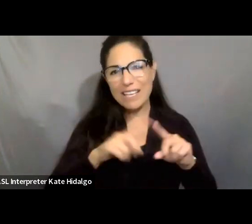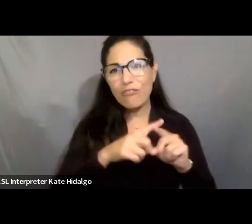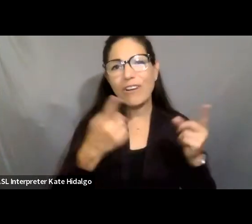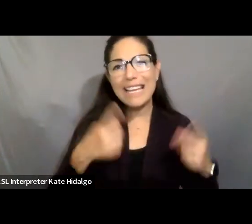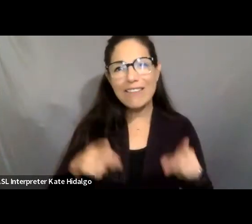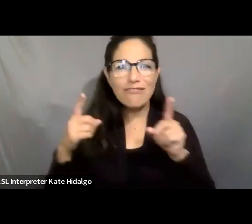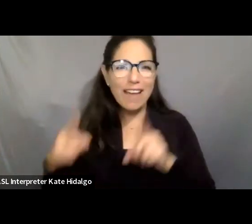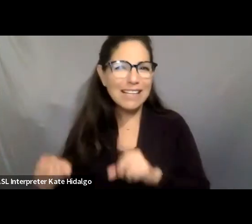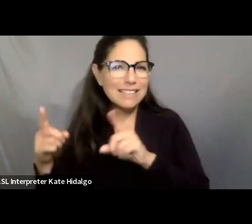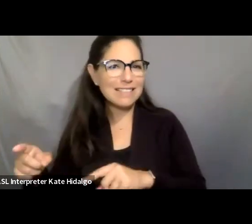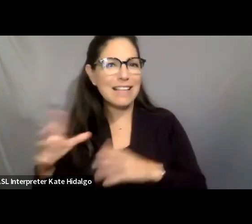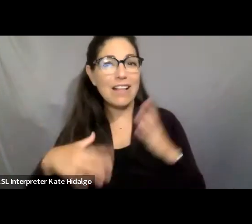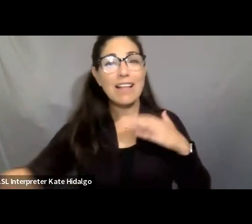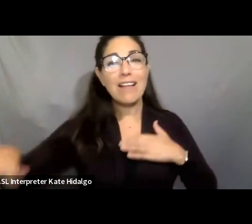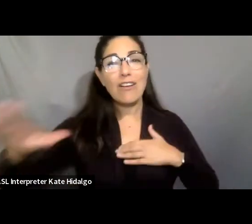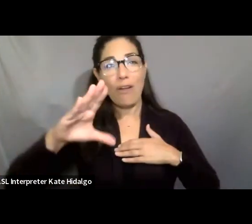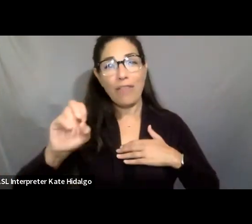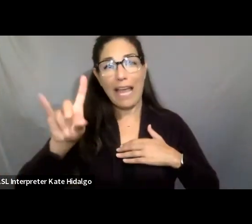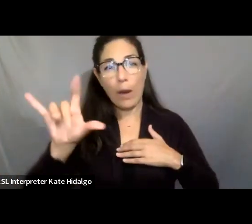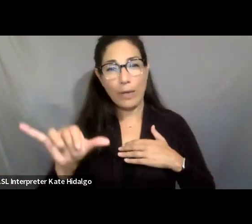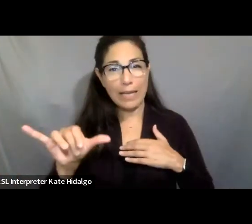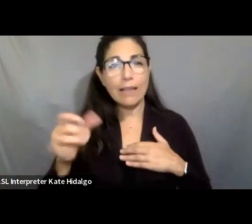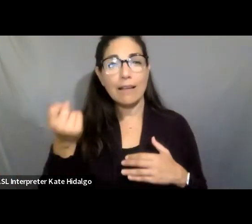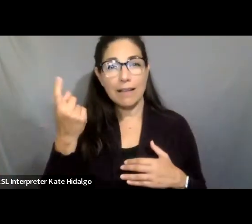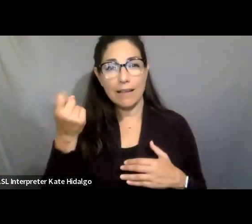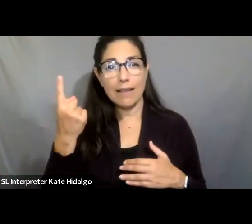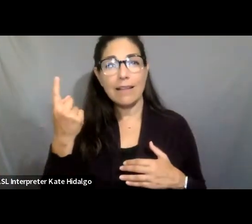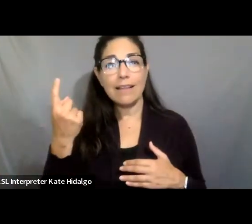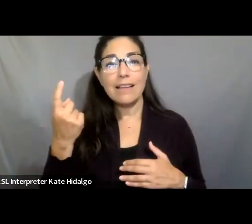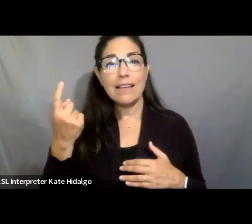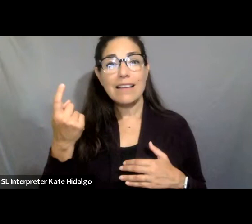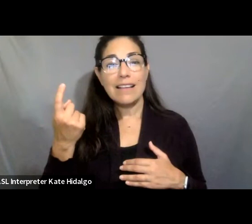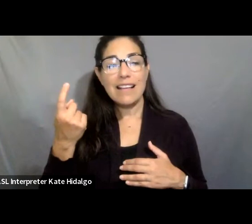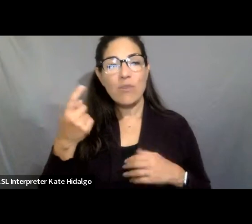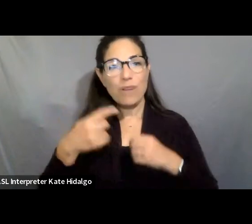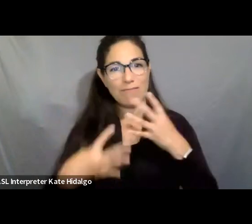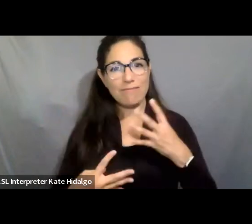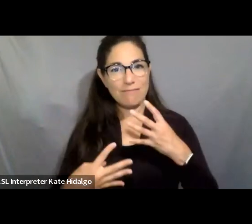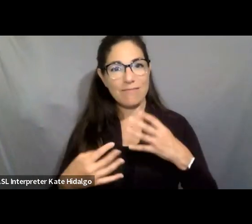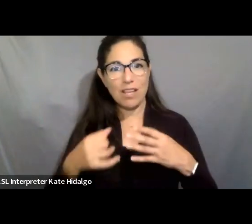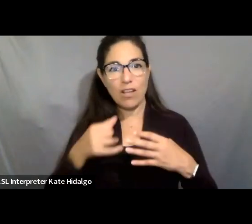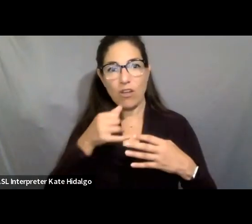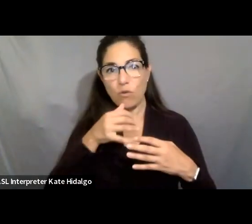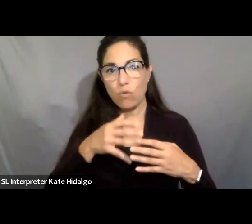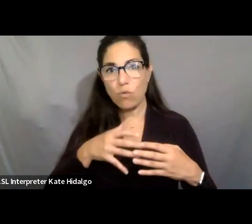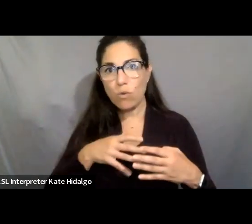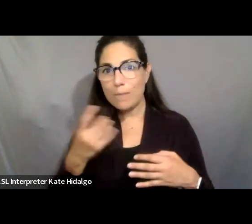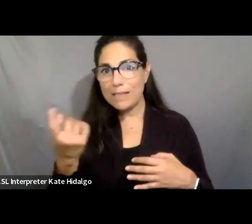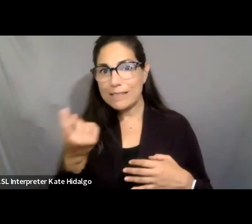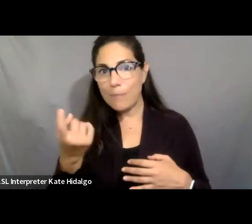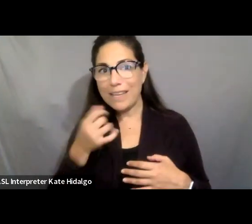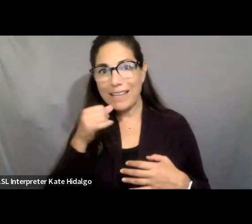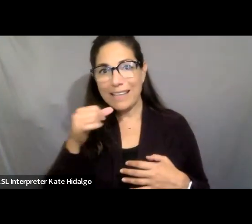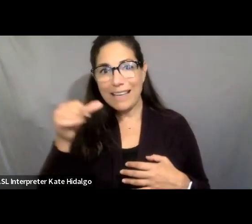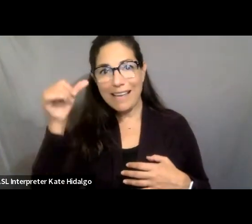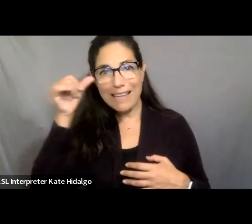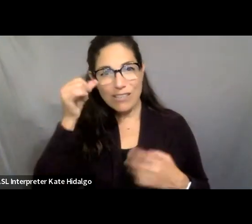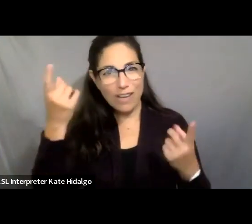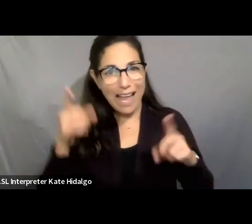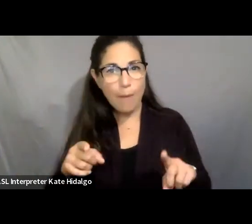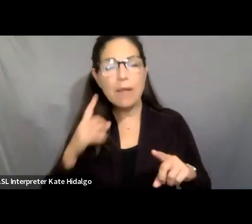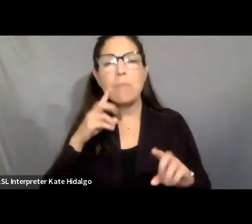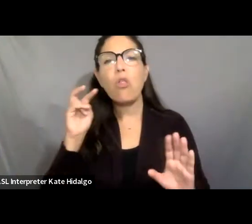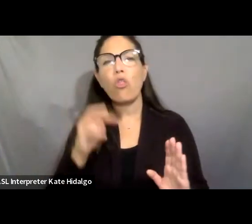throughout the county. I know that the Commission on the Status of Women did something yesterday, and so look out for some of